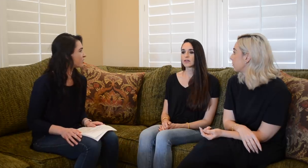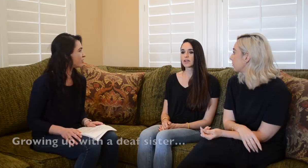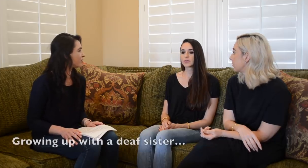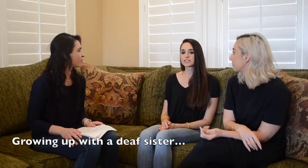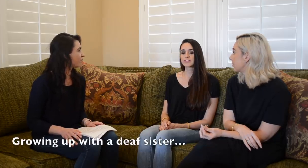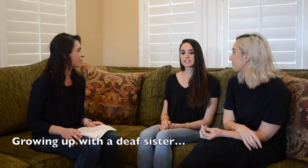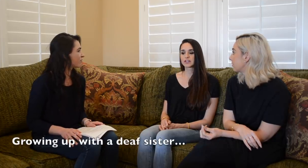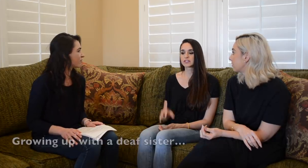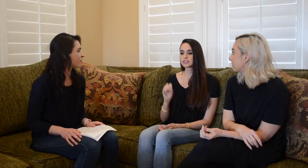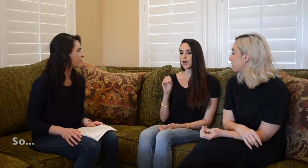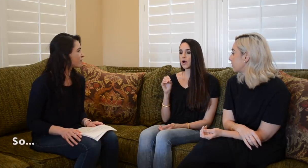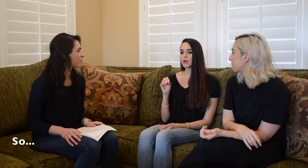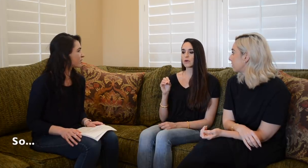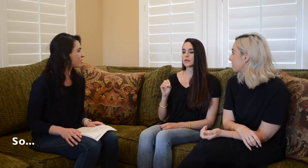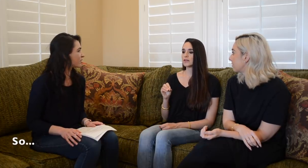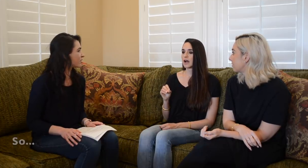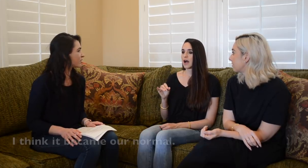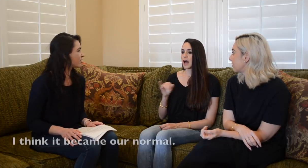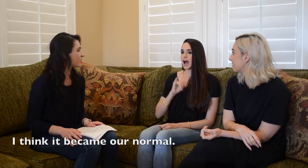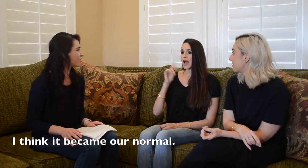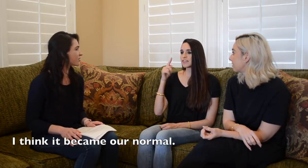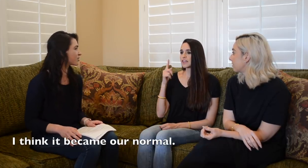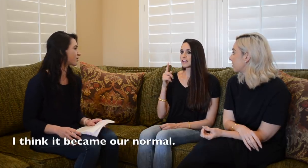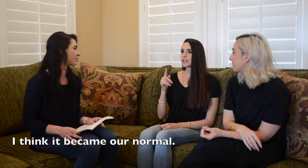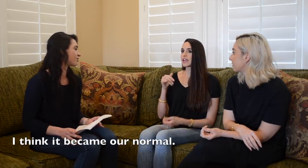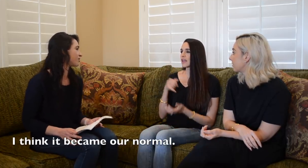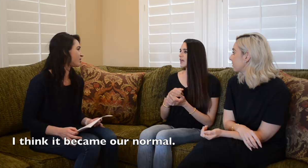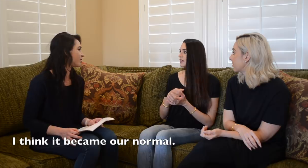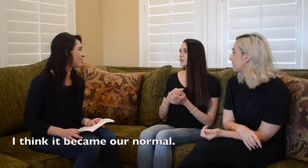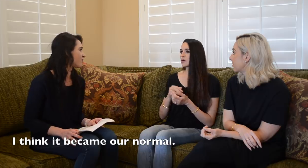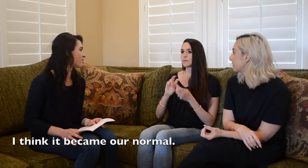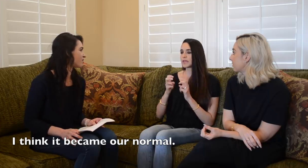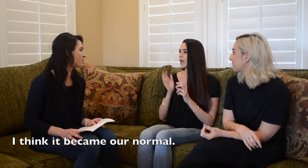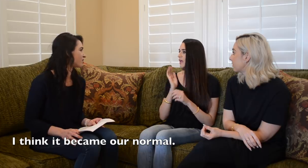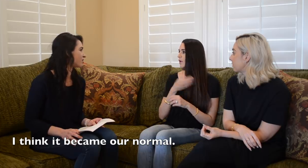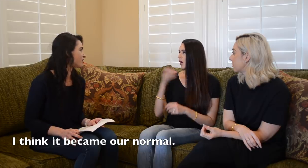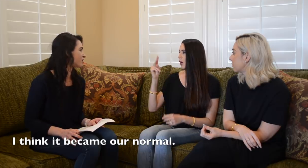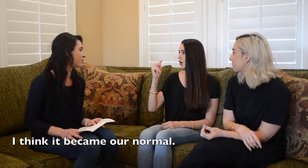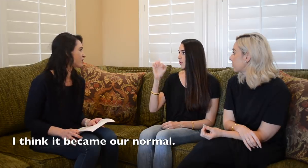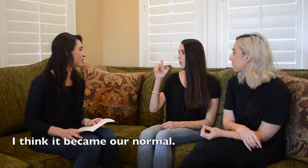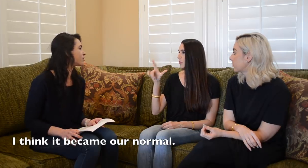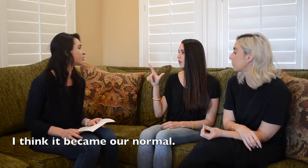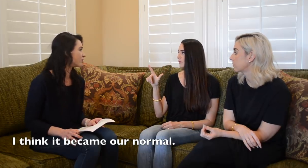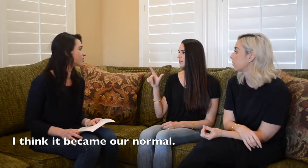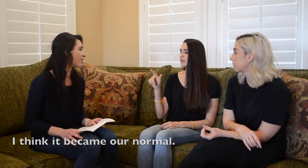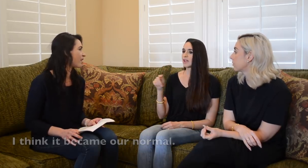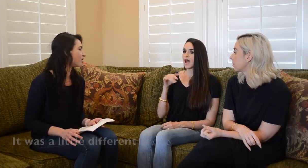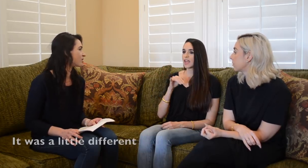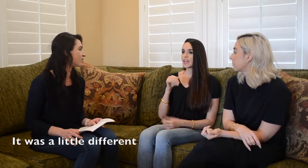Growing up with Deafster. So I think it, you know, became our normal. It